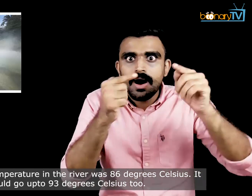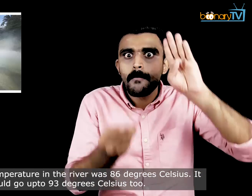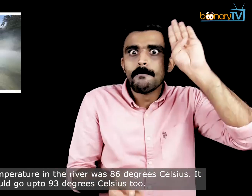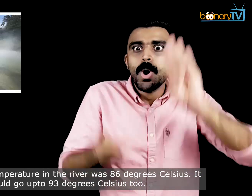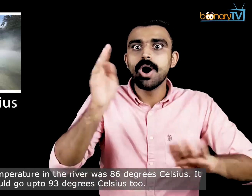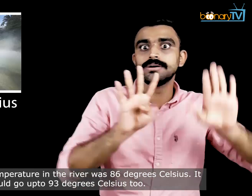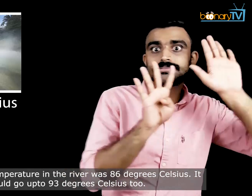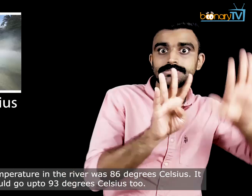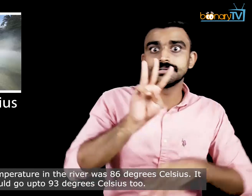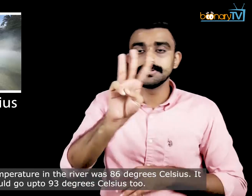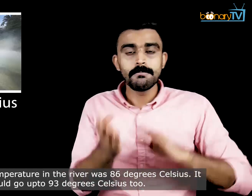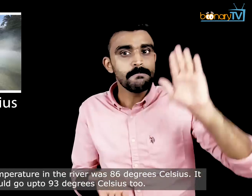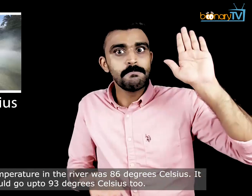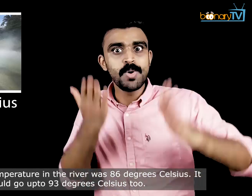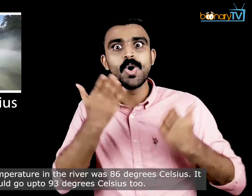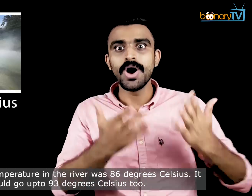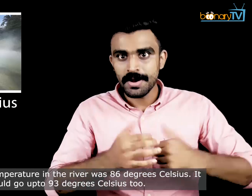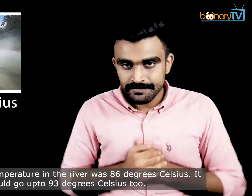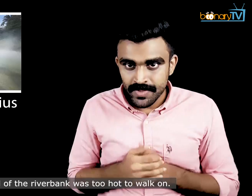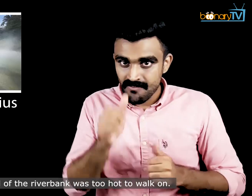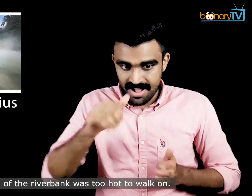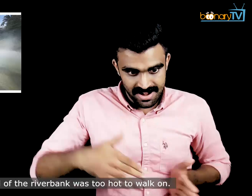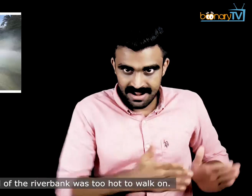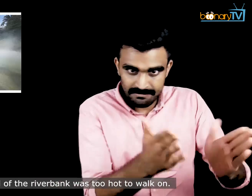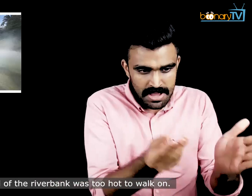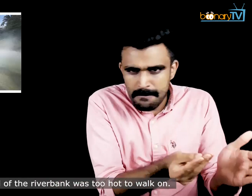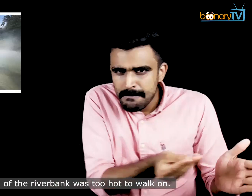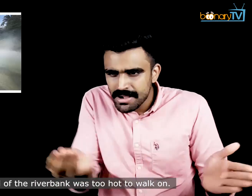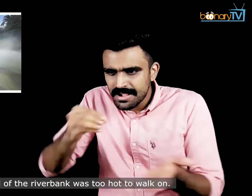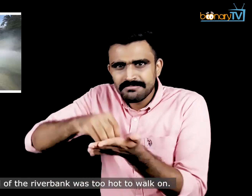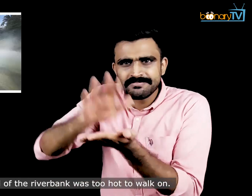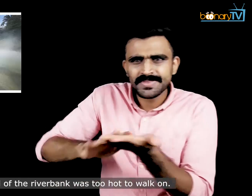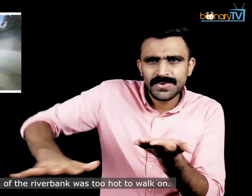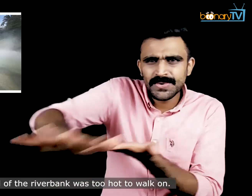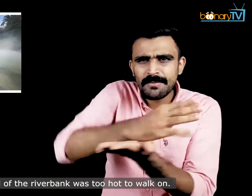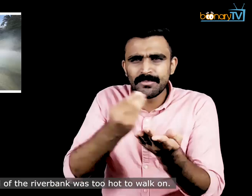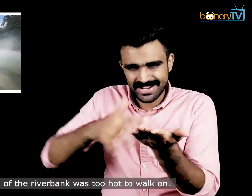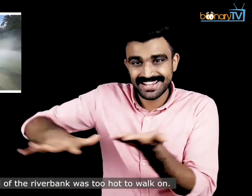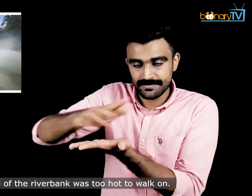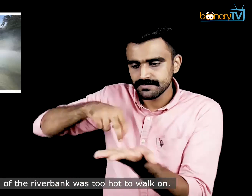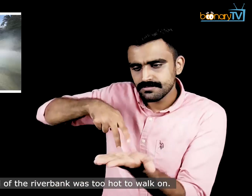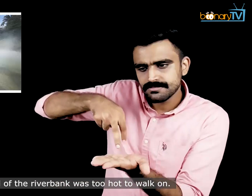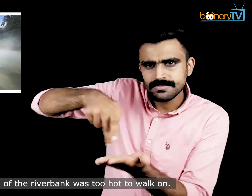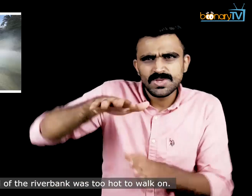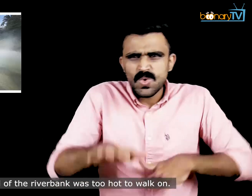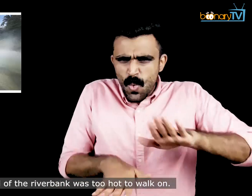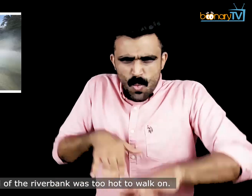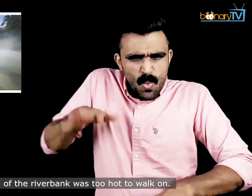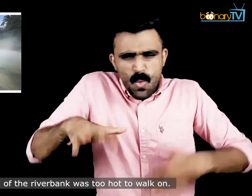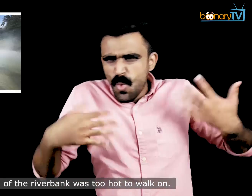to 93 degrees Celsius too. The mud of the river bank was too hot to walk on.